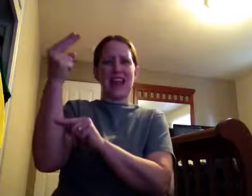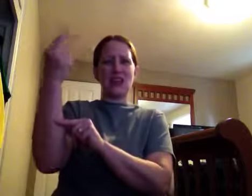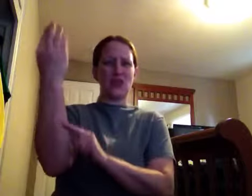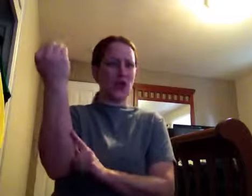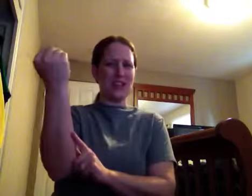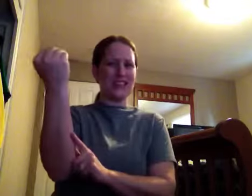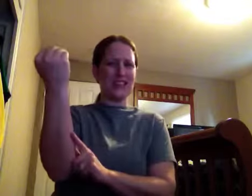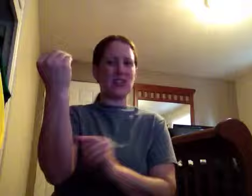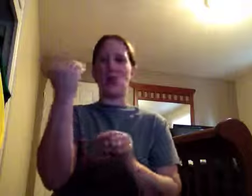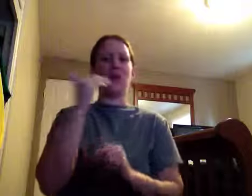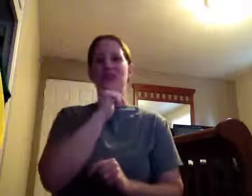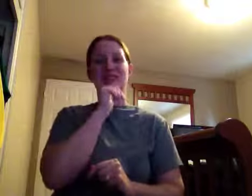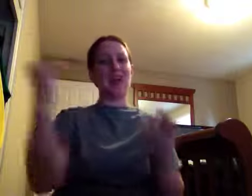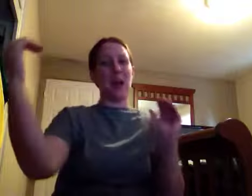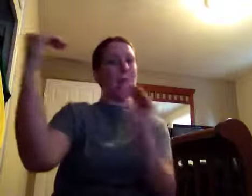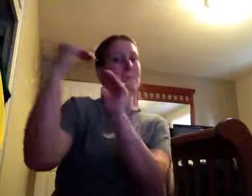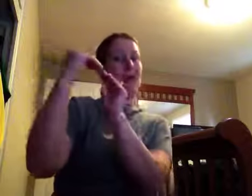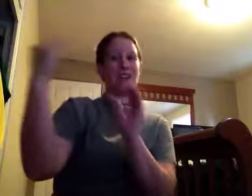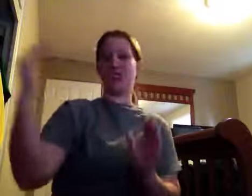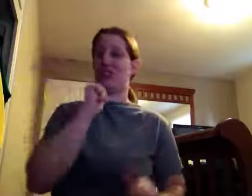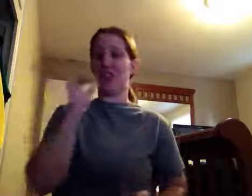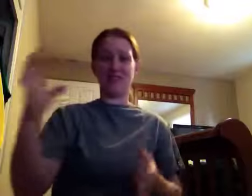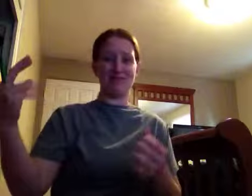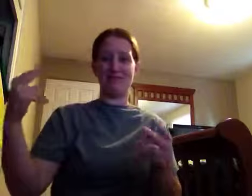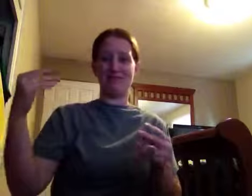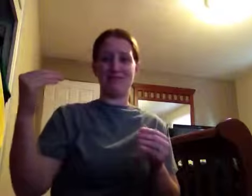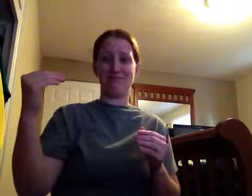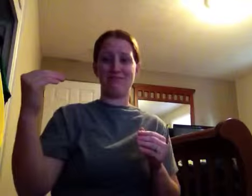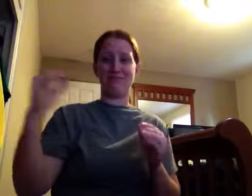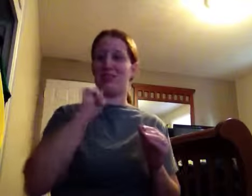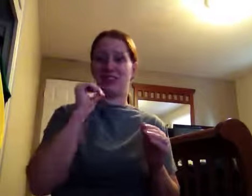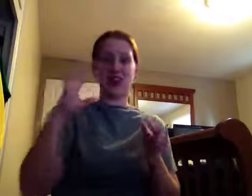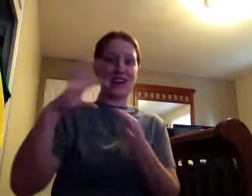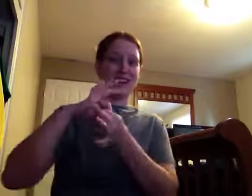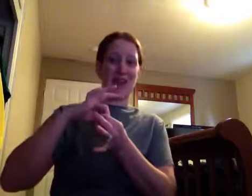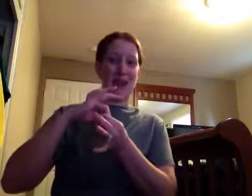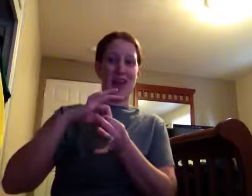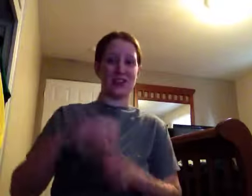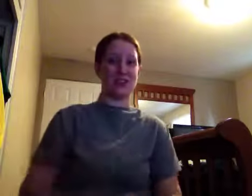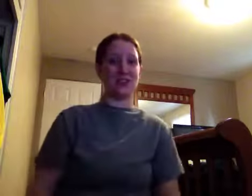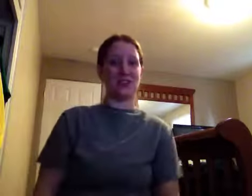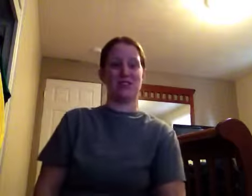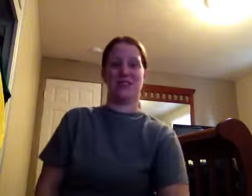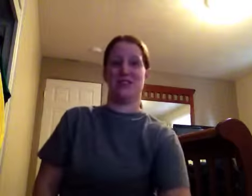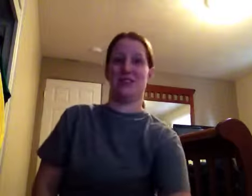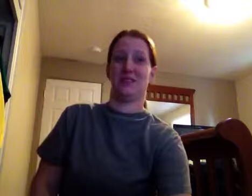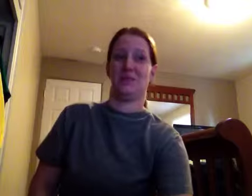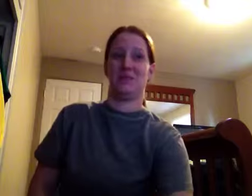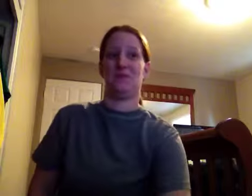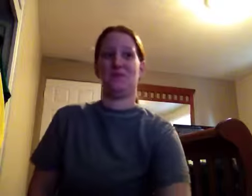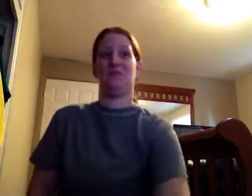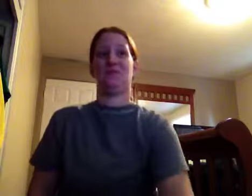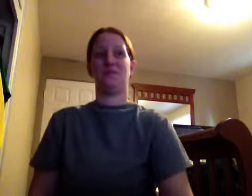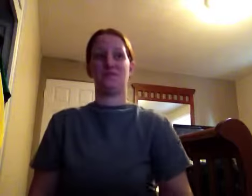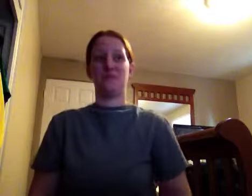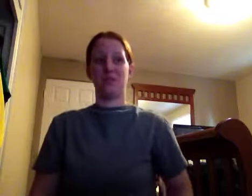compound. It can only match up with these two, because there's a multiplier that you can multiply this